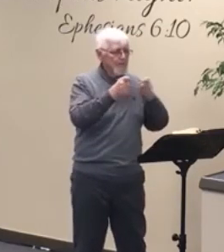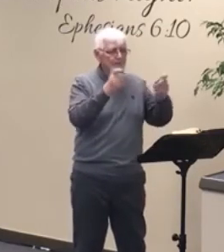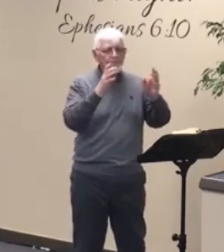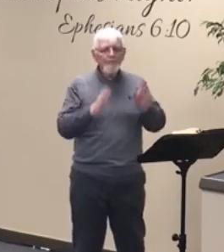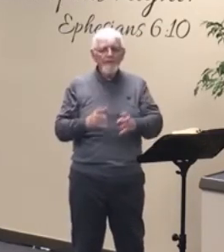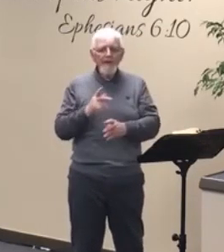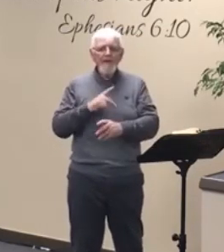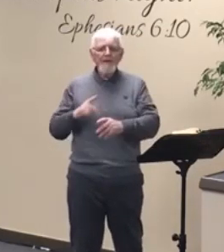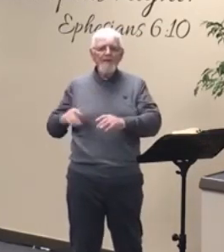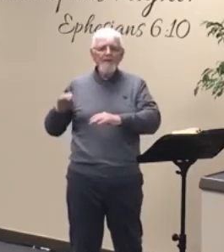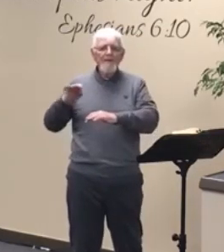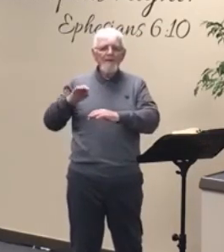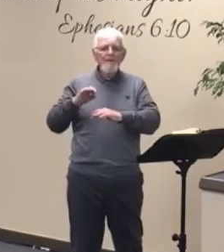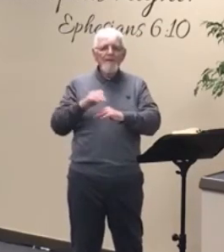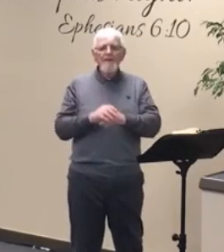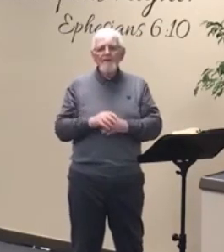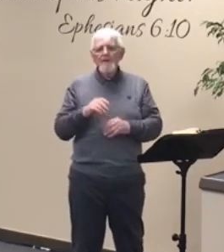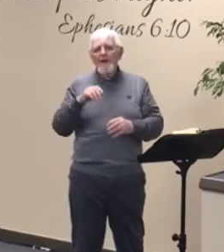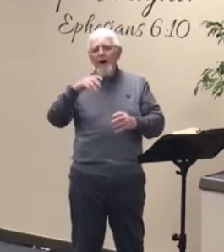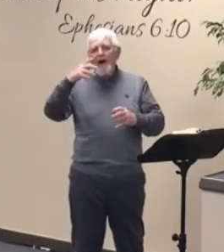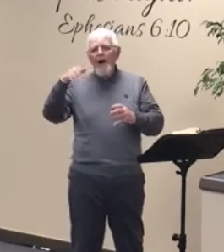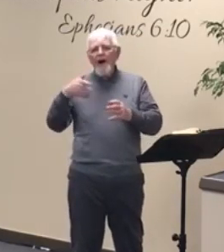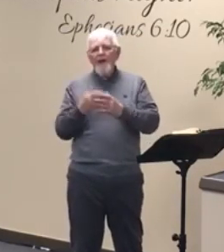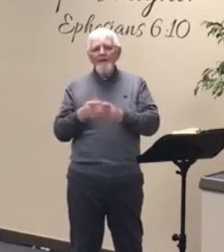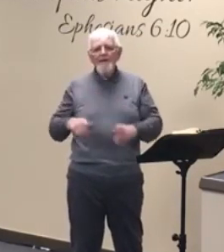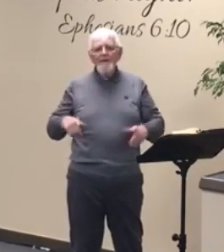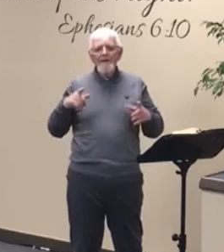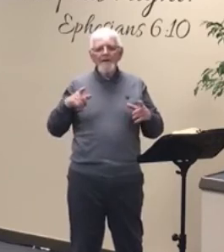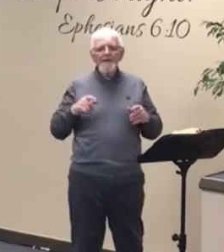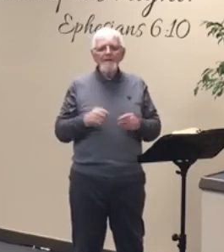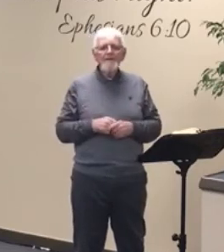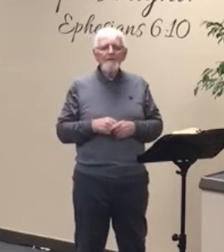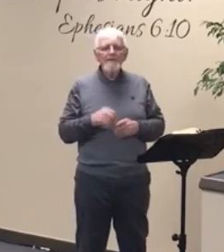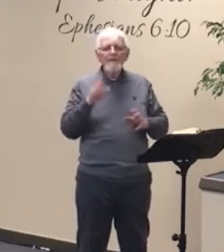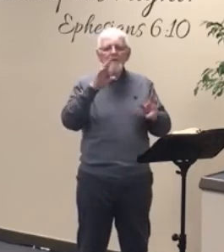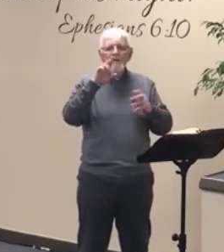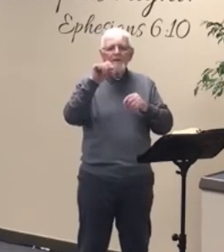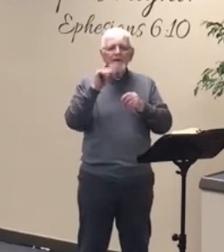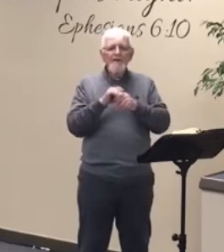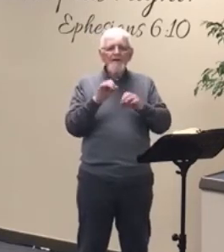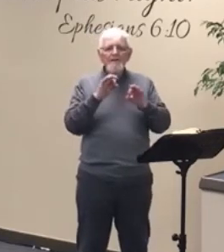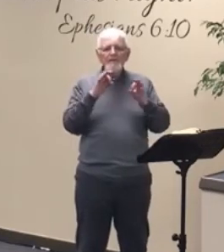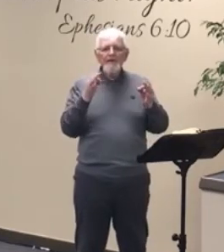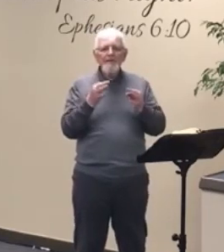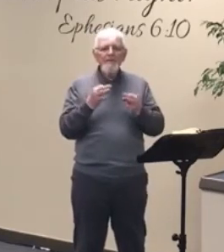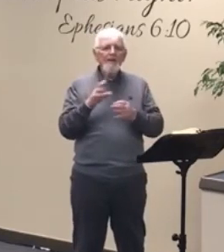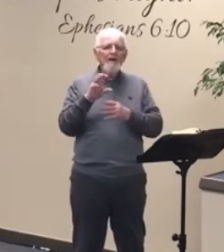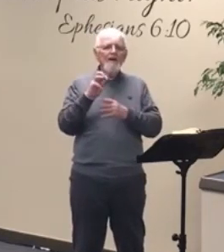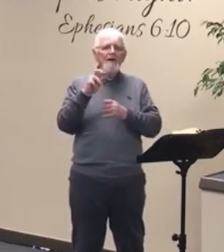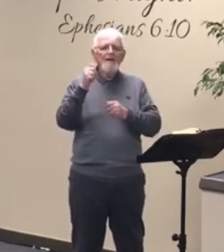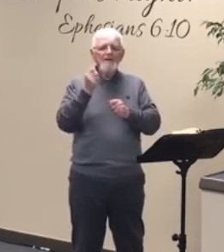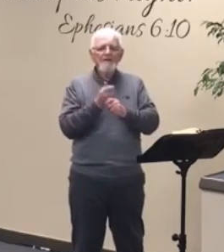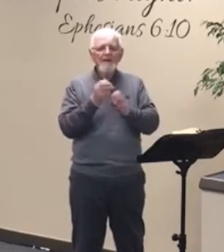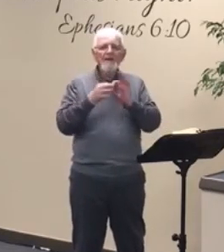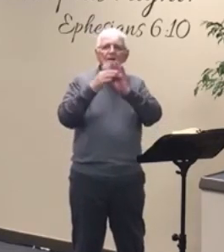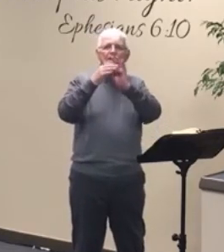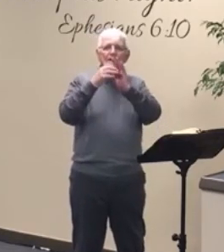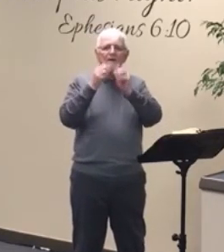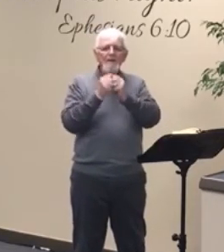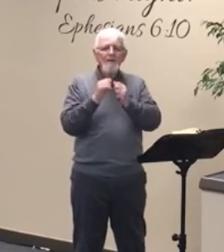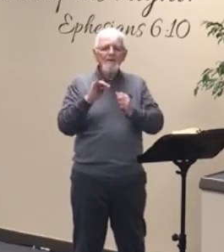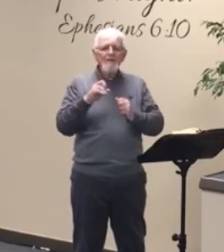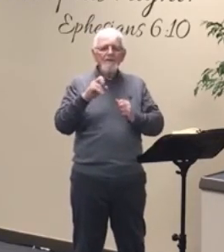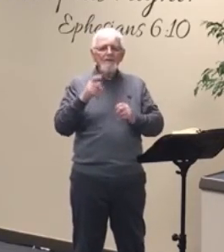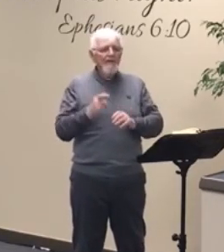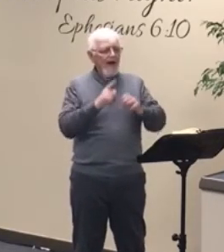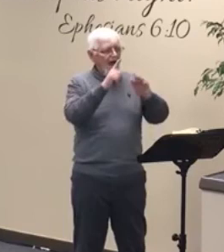of Egypt for the rest of their lives, and they have nothing to worry about for their family, for their cattle, for their relationship with Joseph even after